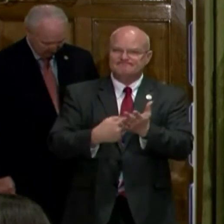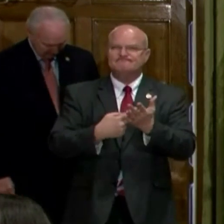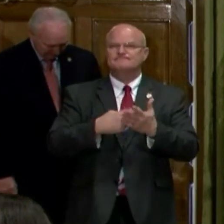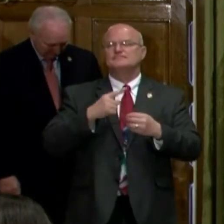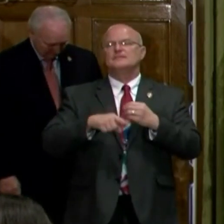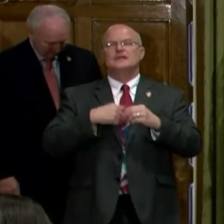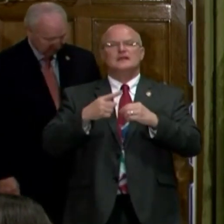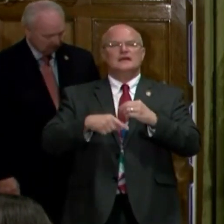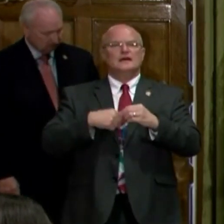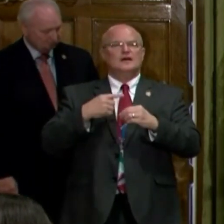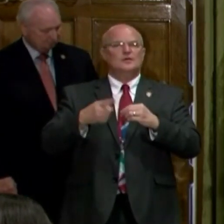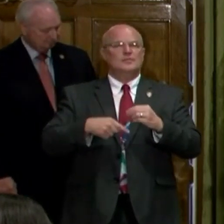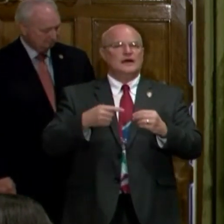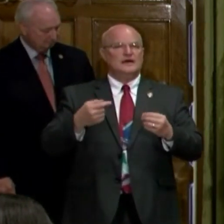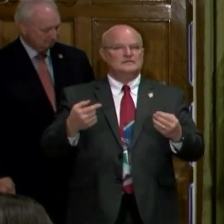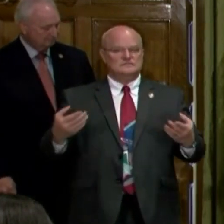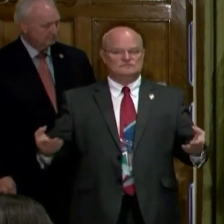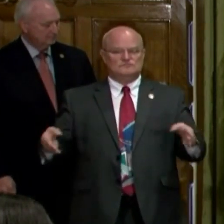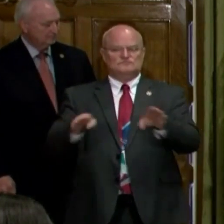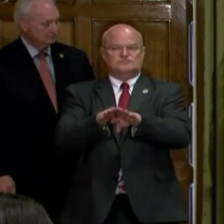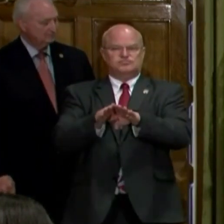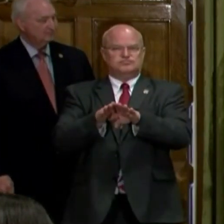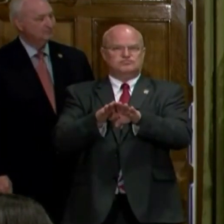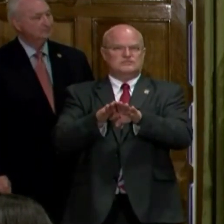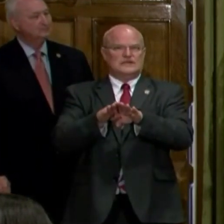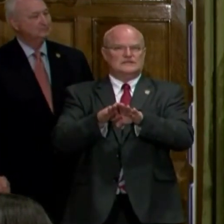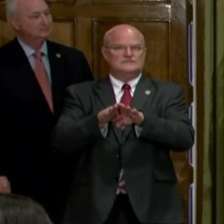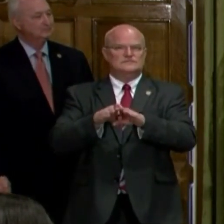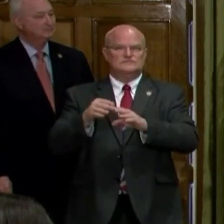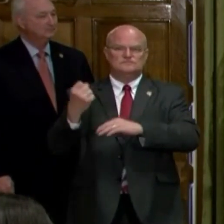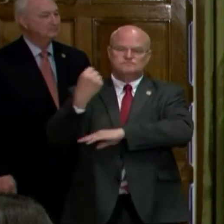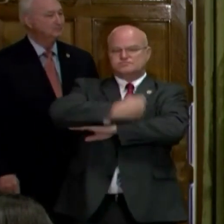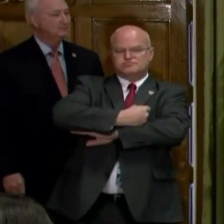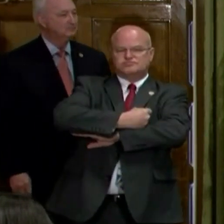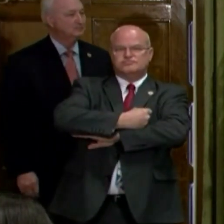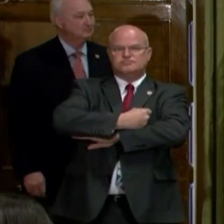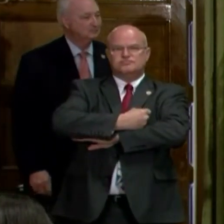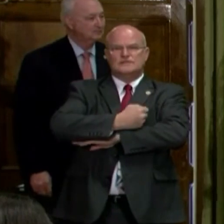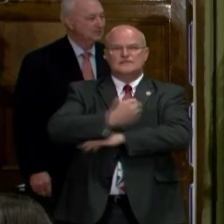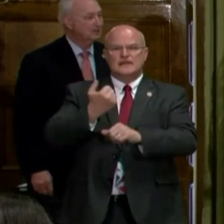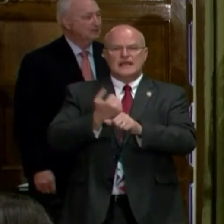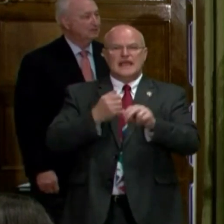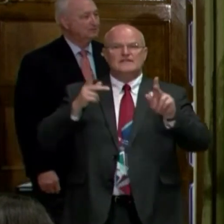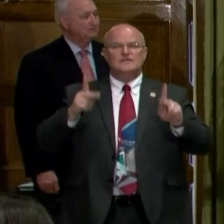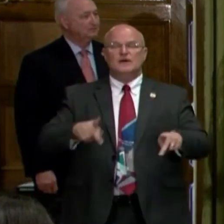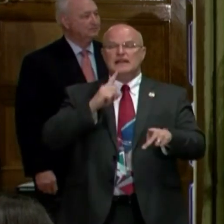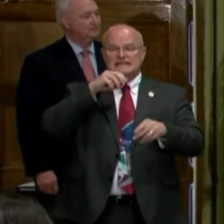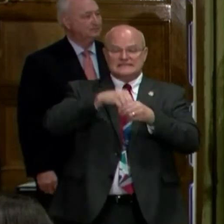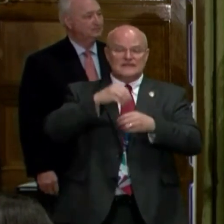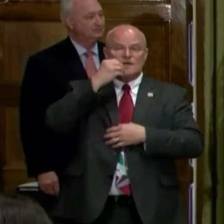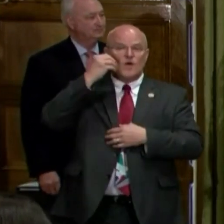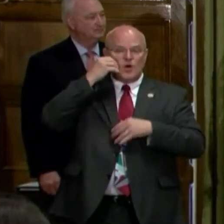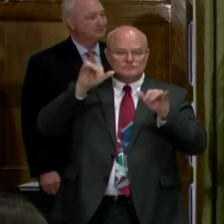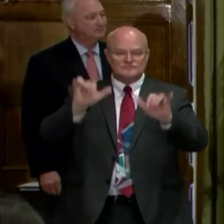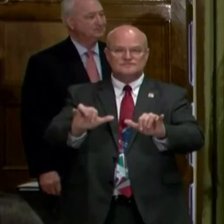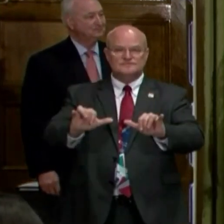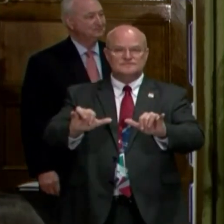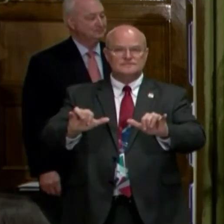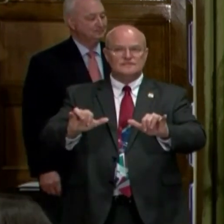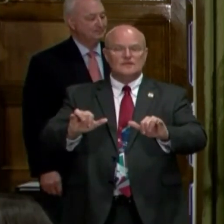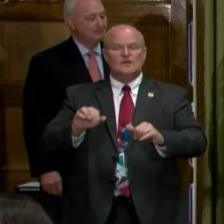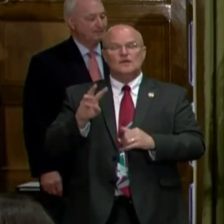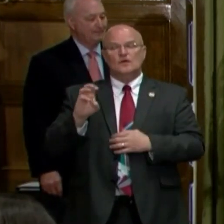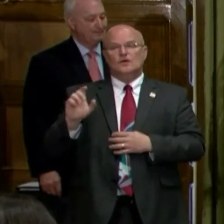about a shutdown or everybody is in their homes.